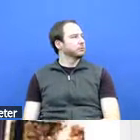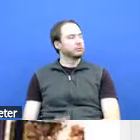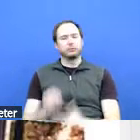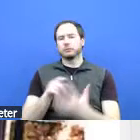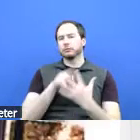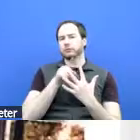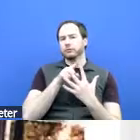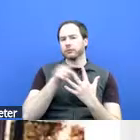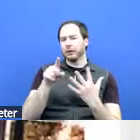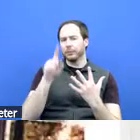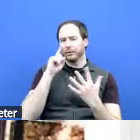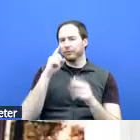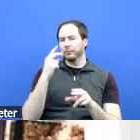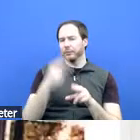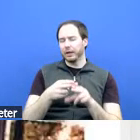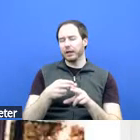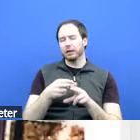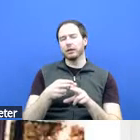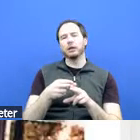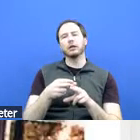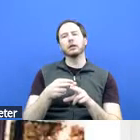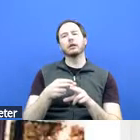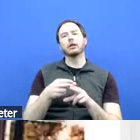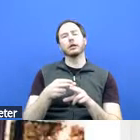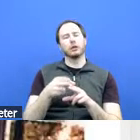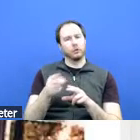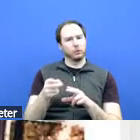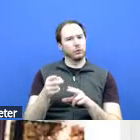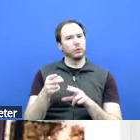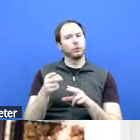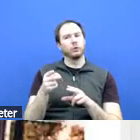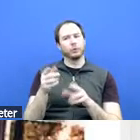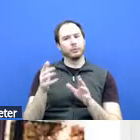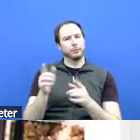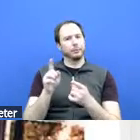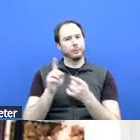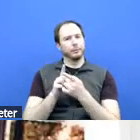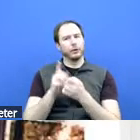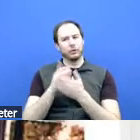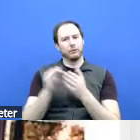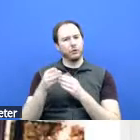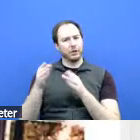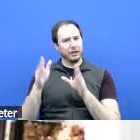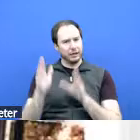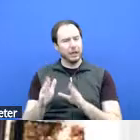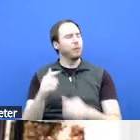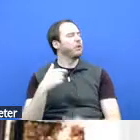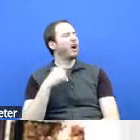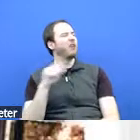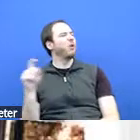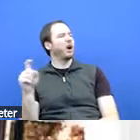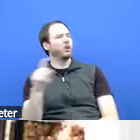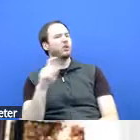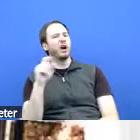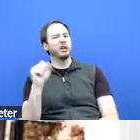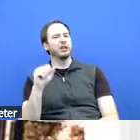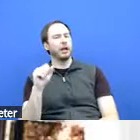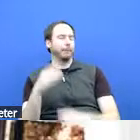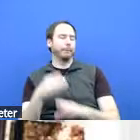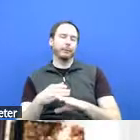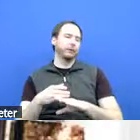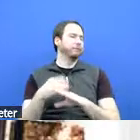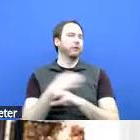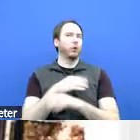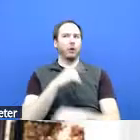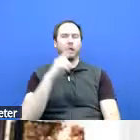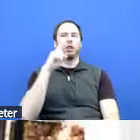I believe that you mentioned before we started that you had spoken with some of the neighbors. I What, walked around, this is before I even